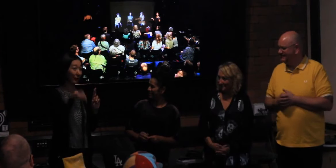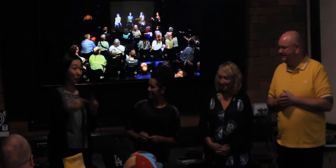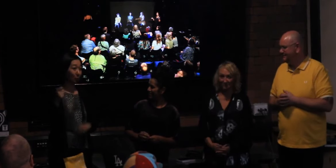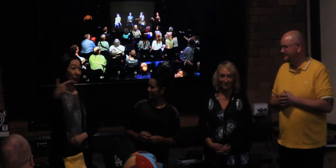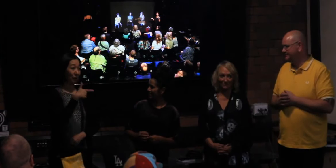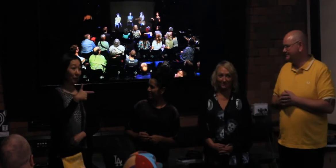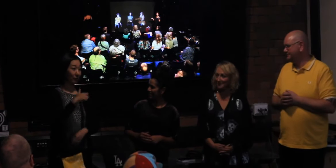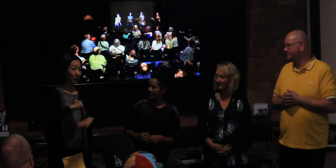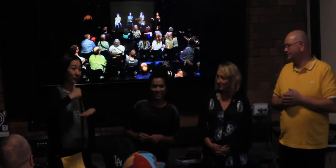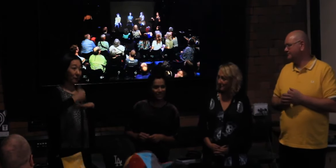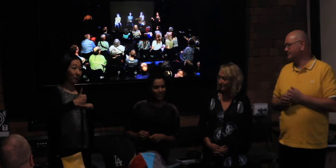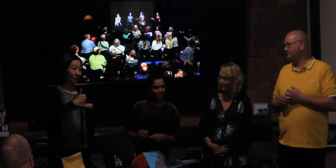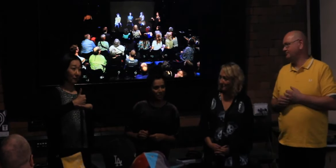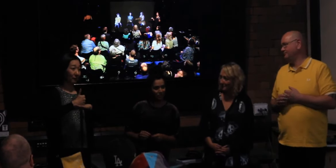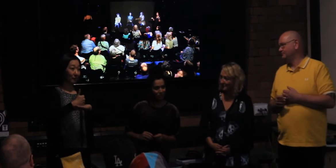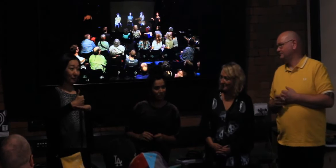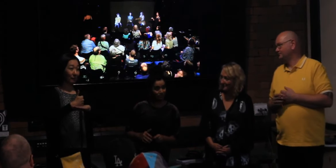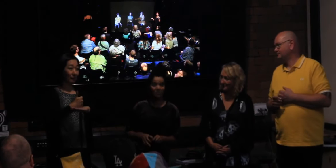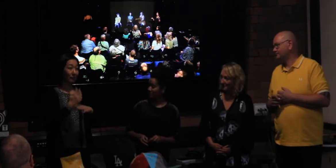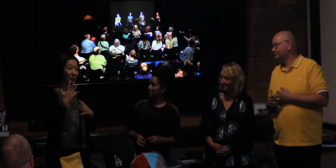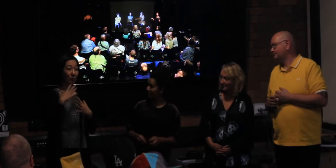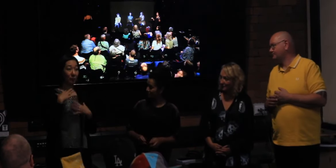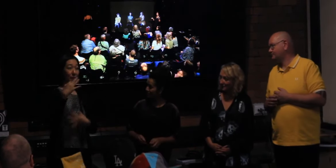Well, fingers crossed. I will be back in Bristol.